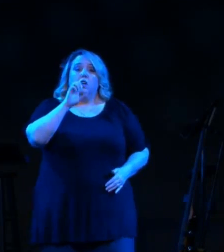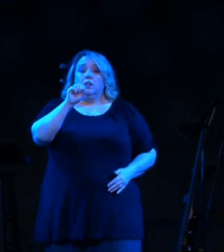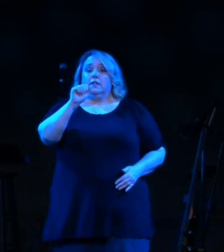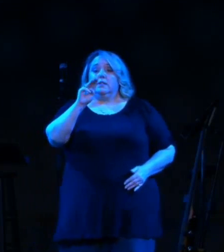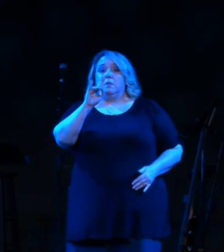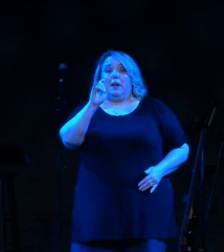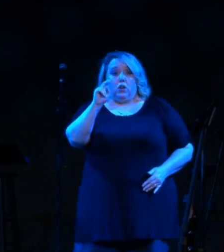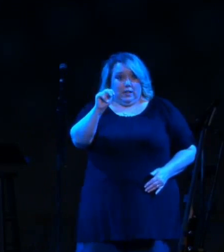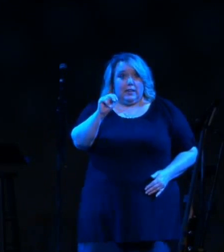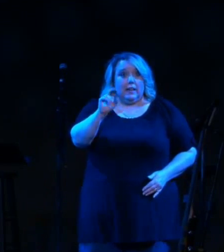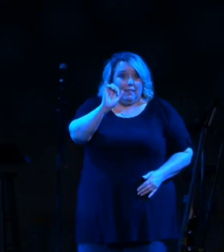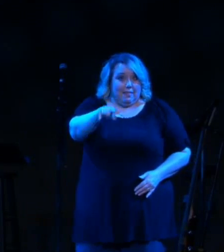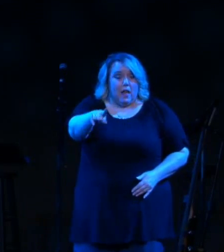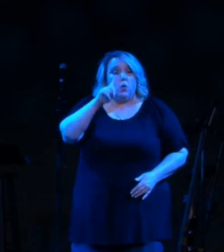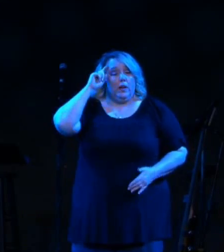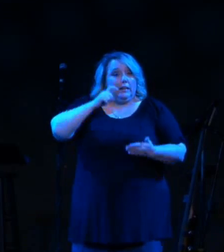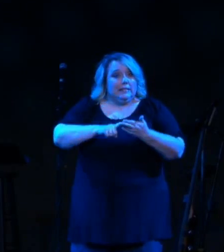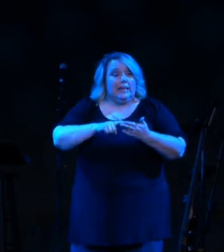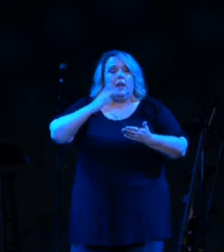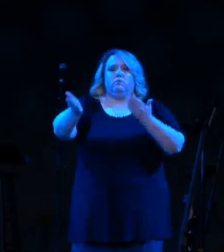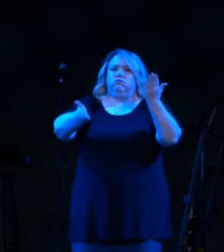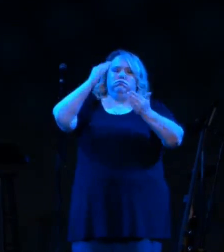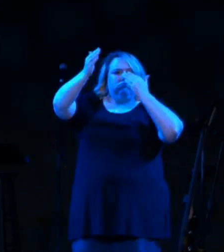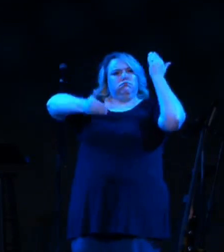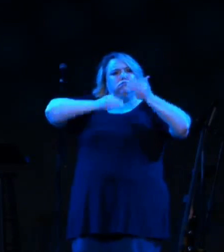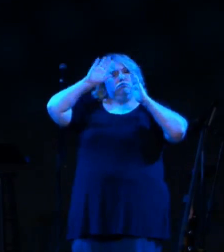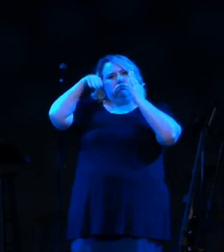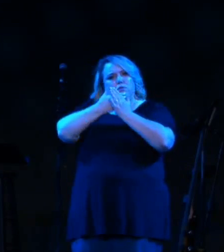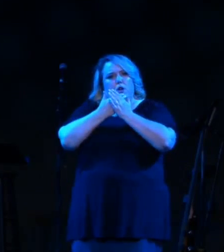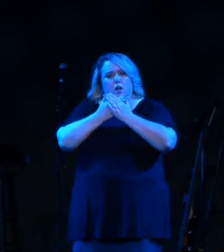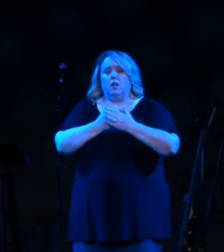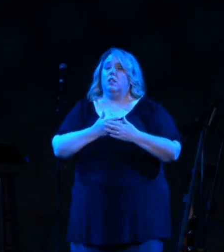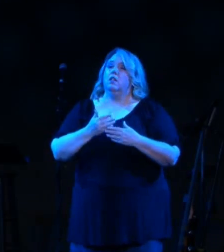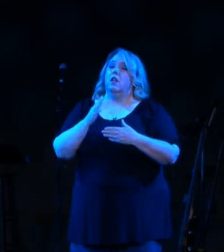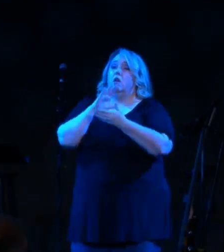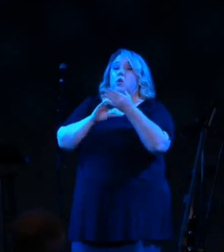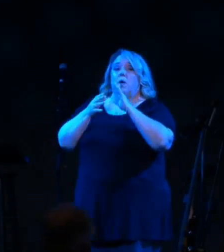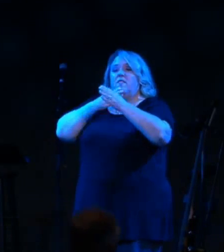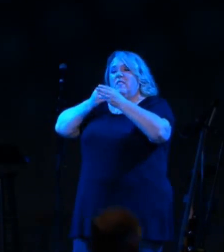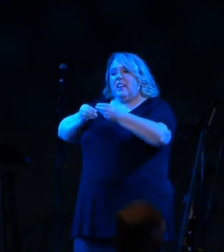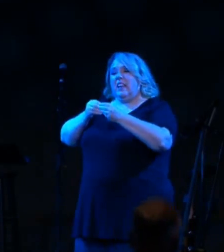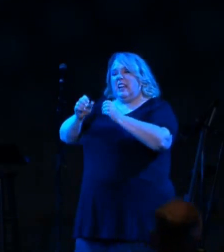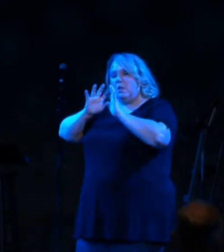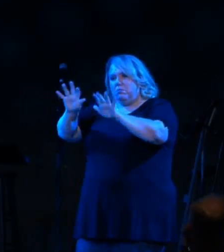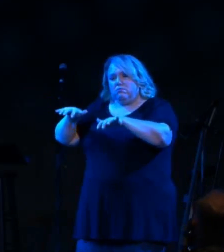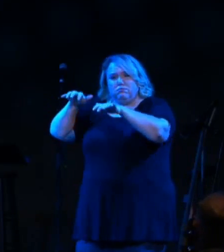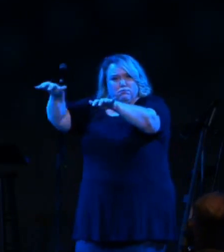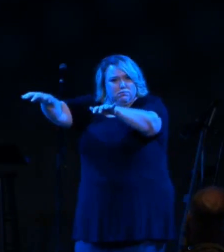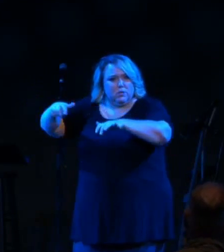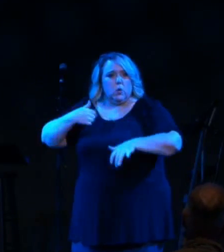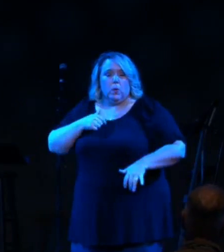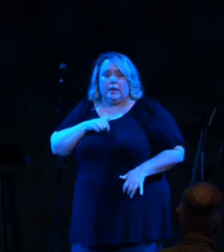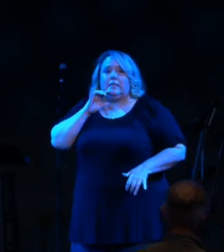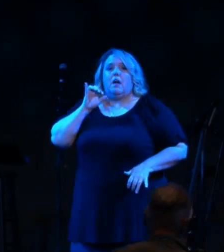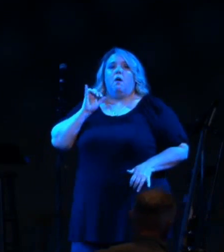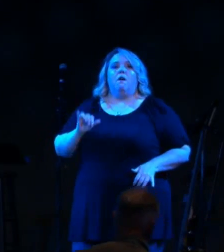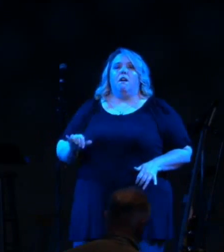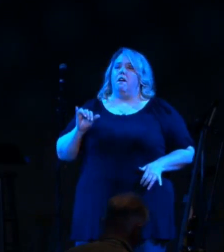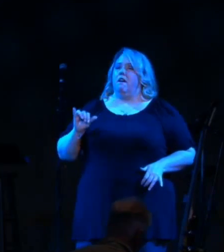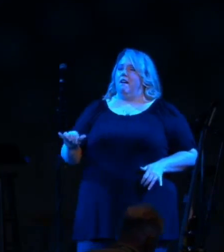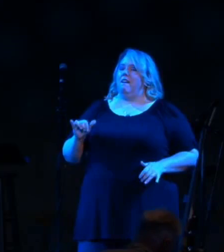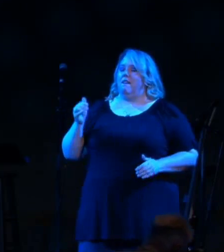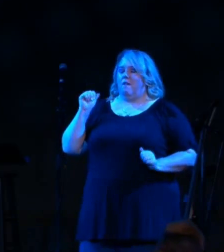Samaritan, we see that there is room for all. The story of the feeding of the multitude, we see that there